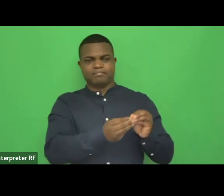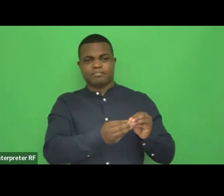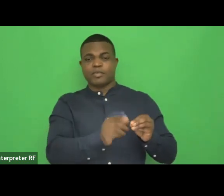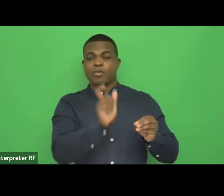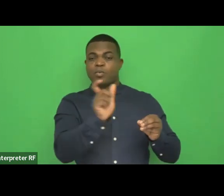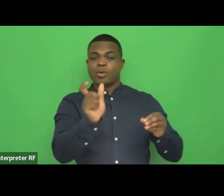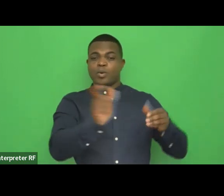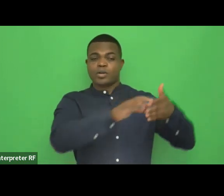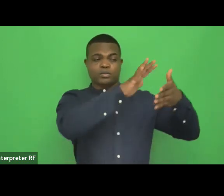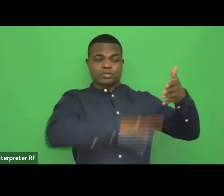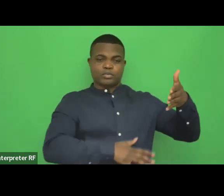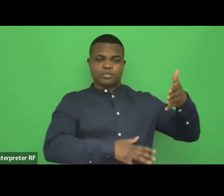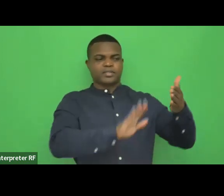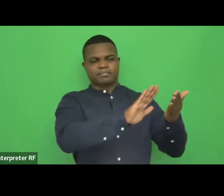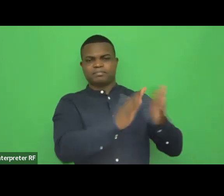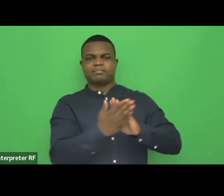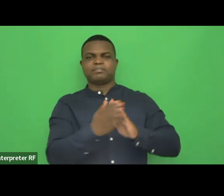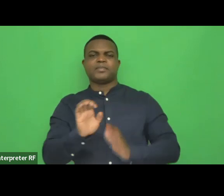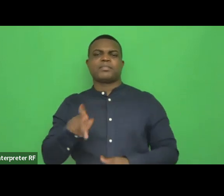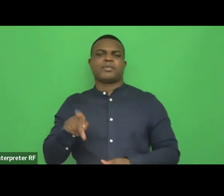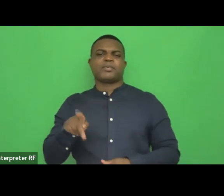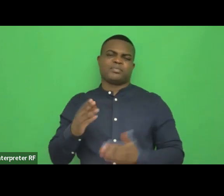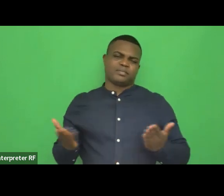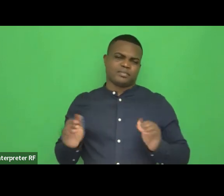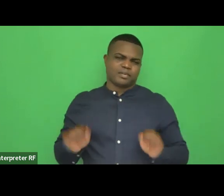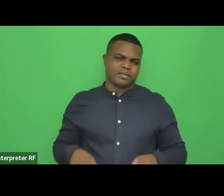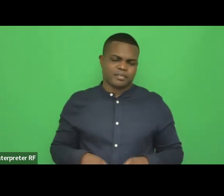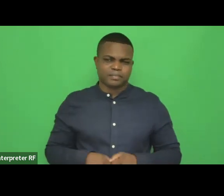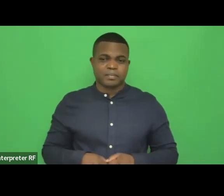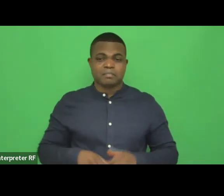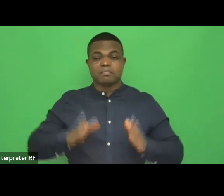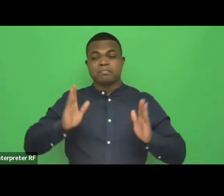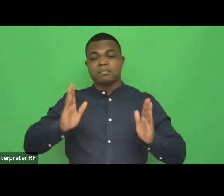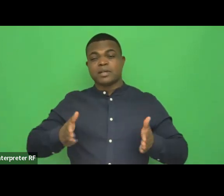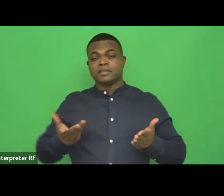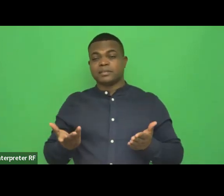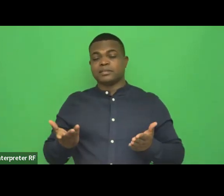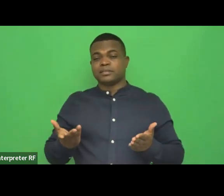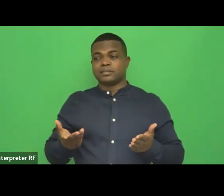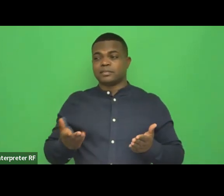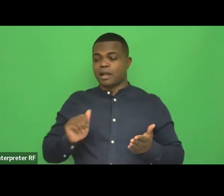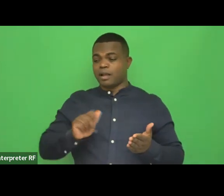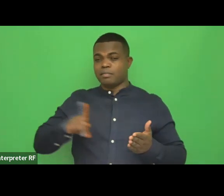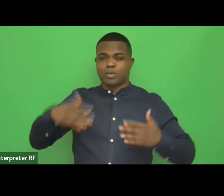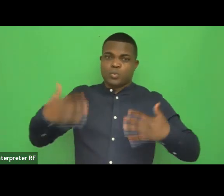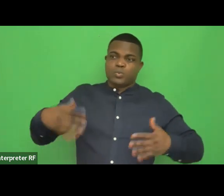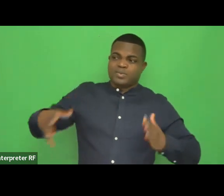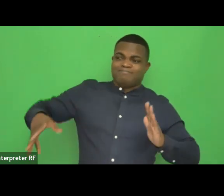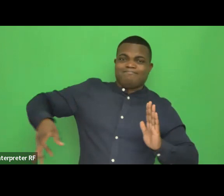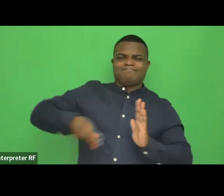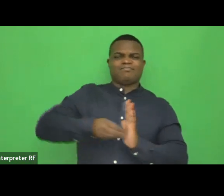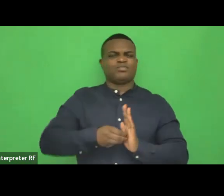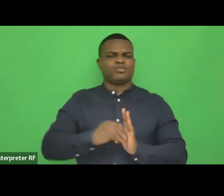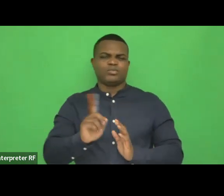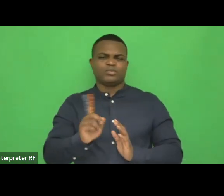Docs. So there's a link in the slide deck as to how you get hold of Word to EPUB and install it on